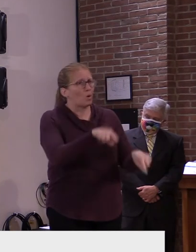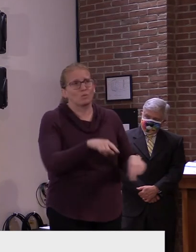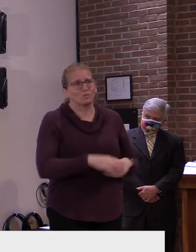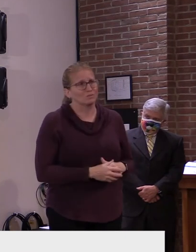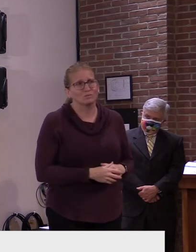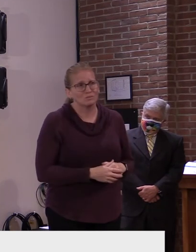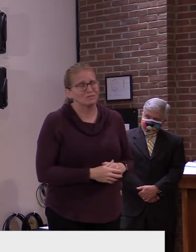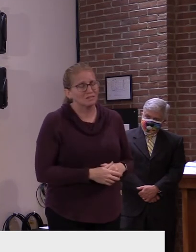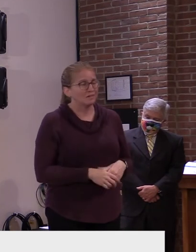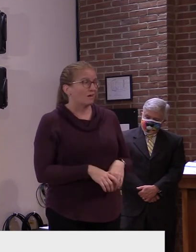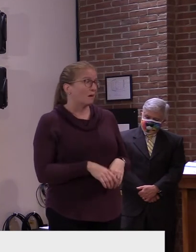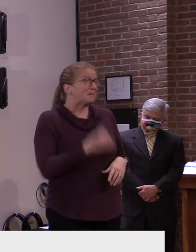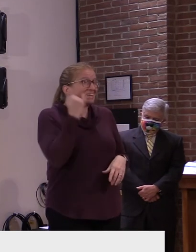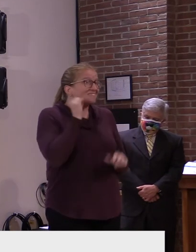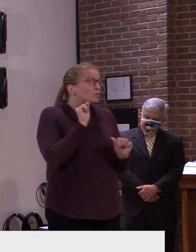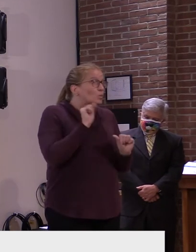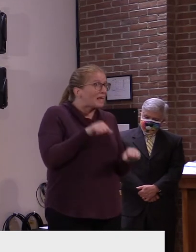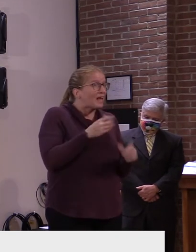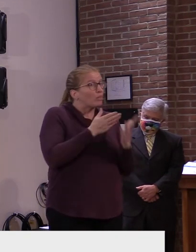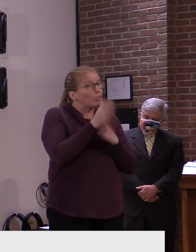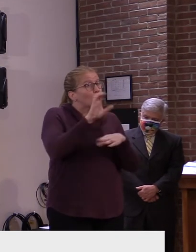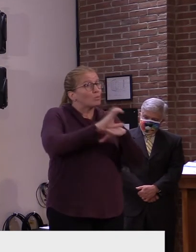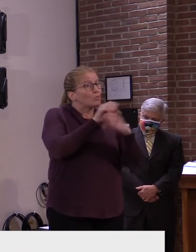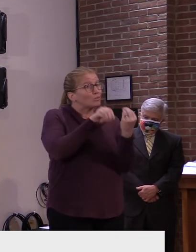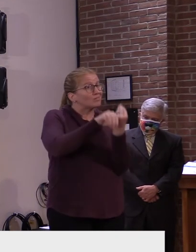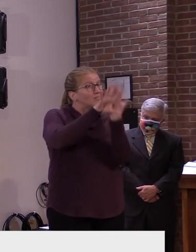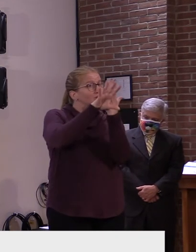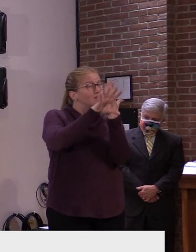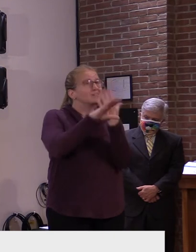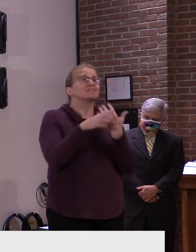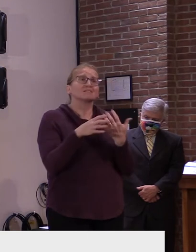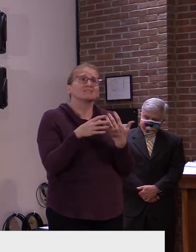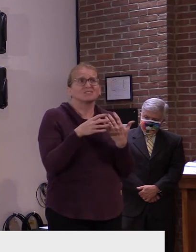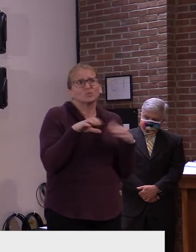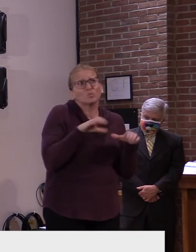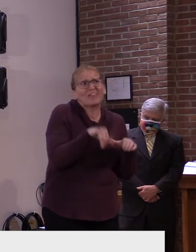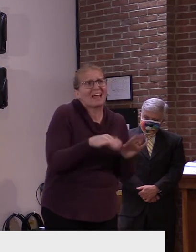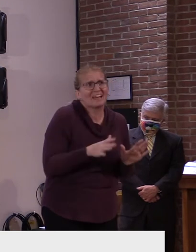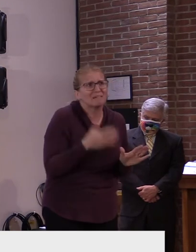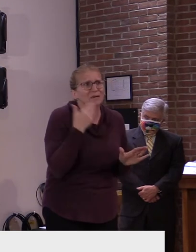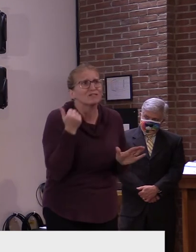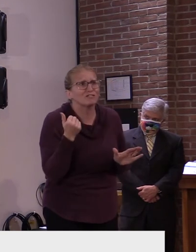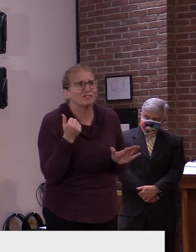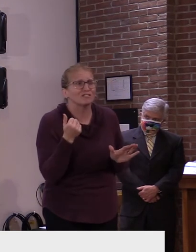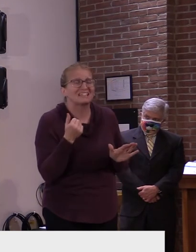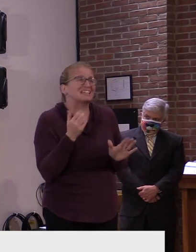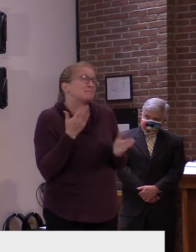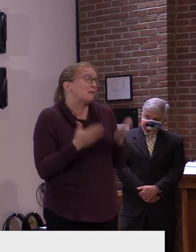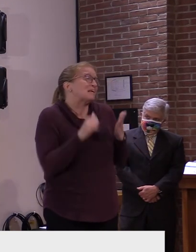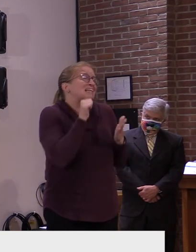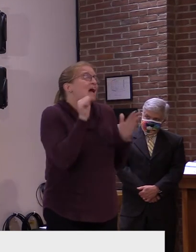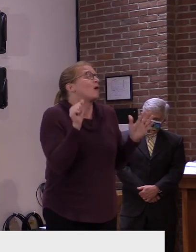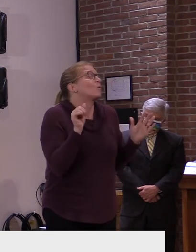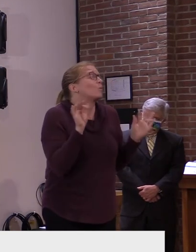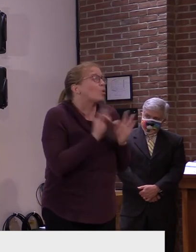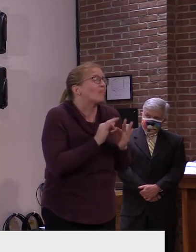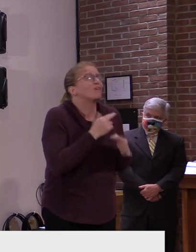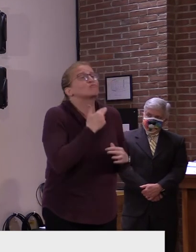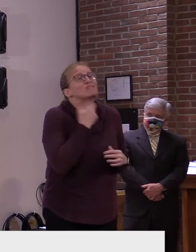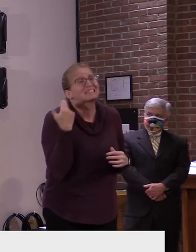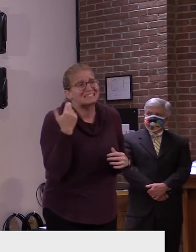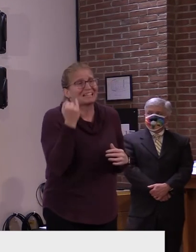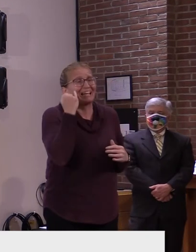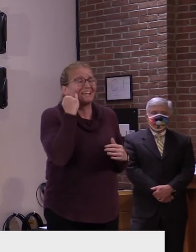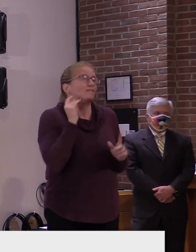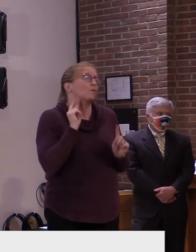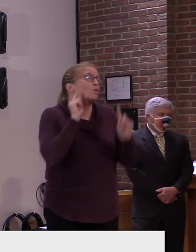can in in some of those social gatherings and it just may not be worth the risk so think about what